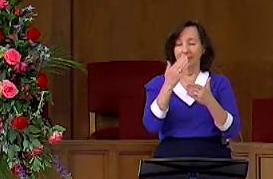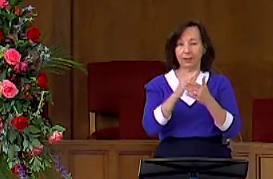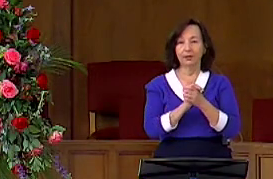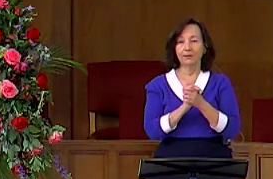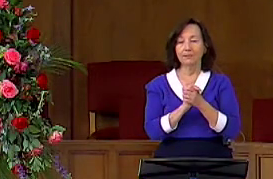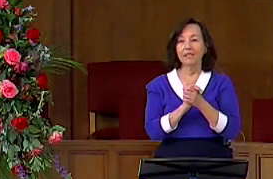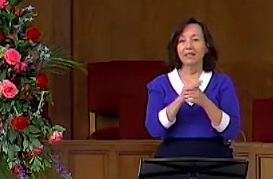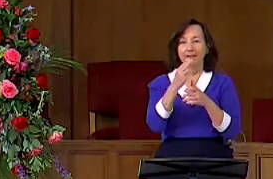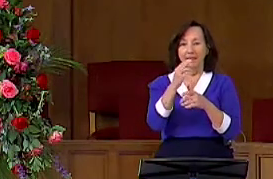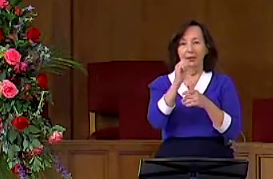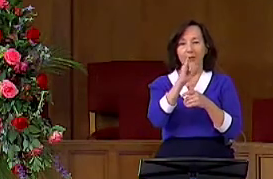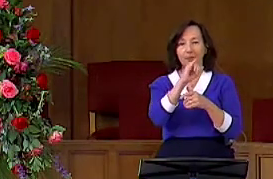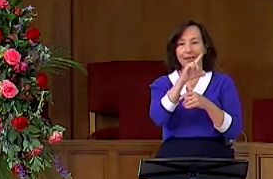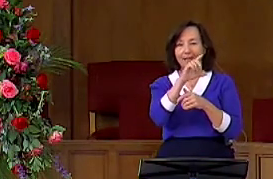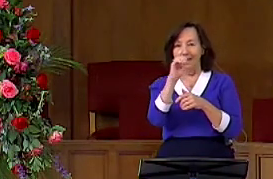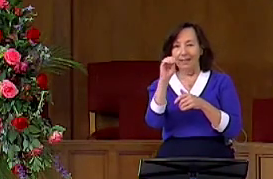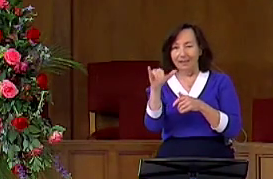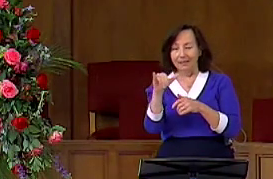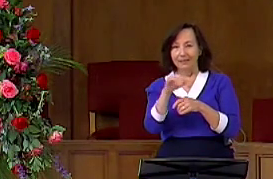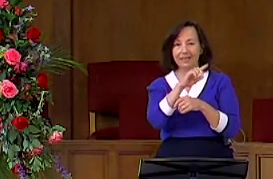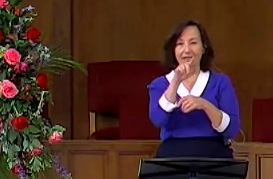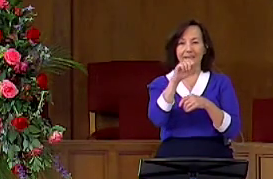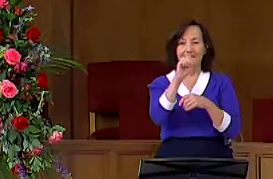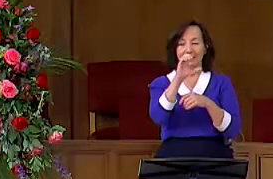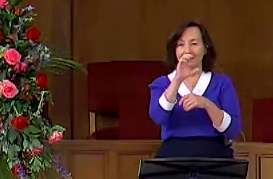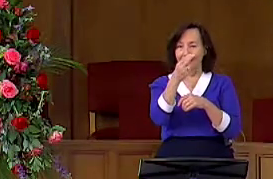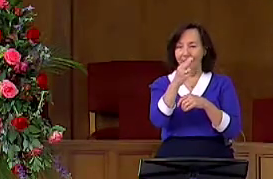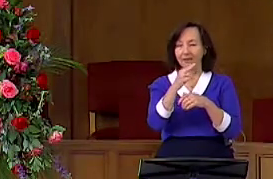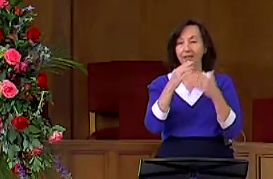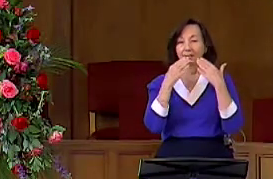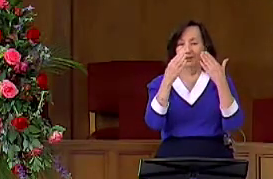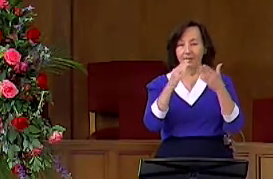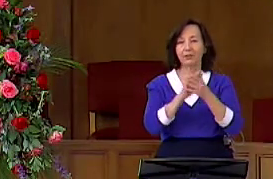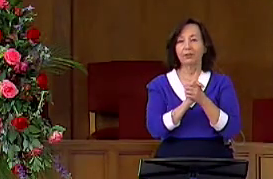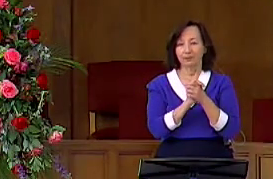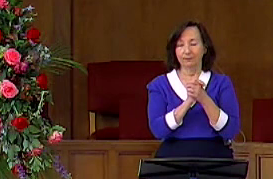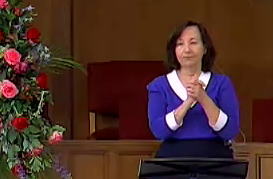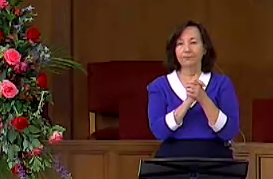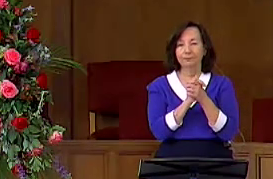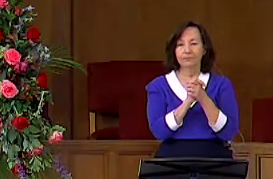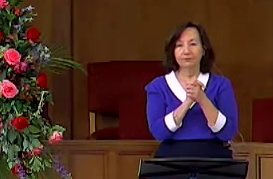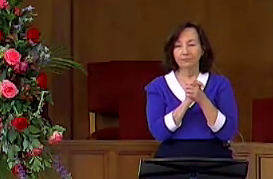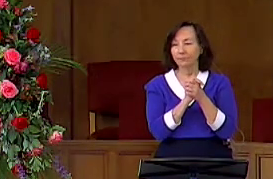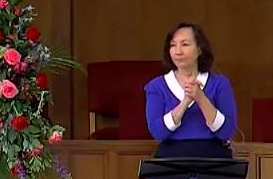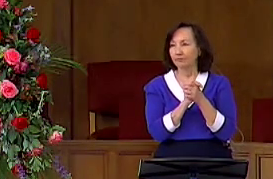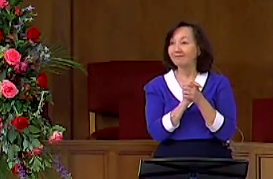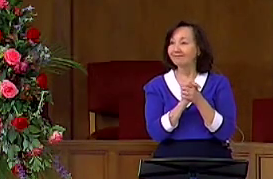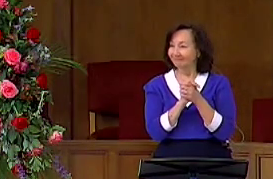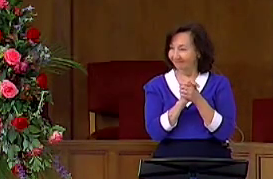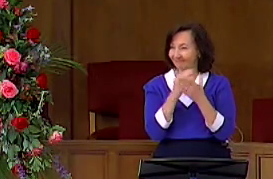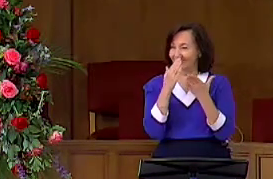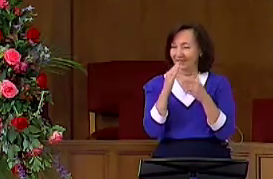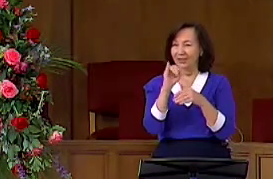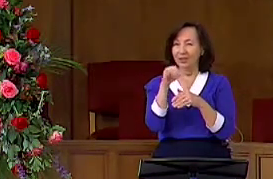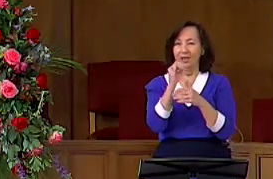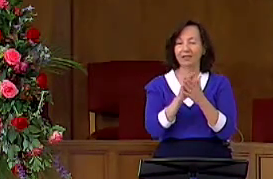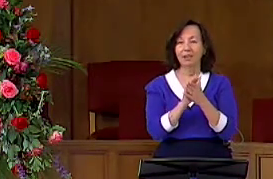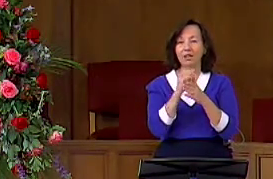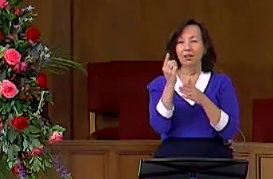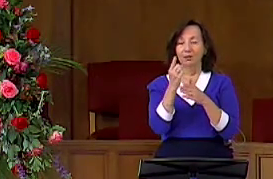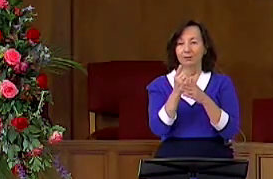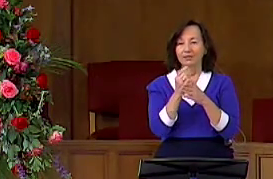you, Haley and Zach, for that beautiful song. Thank you so very much. Thank you, Janet. Always good to